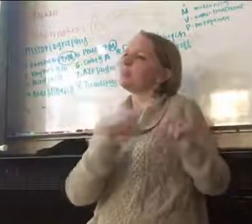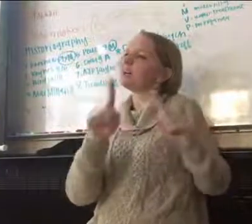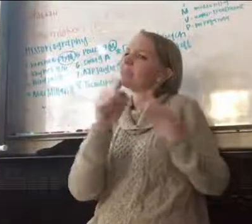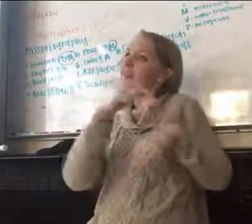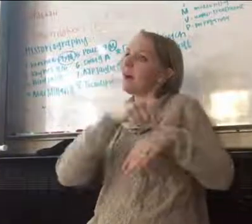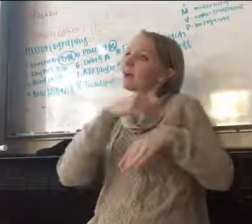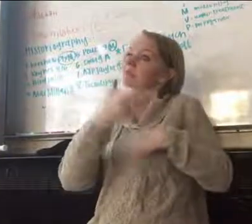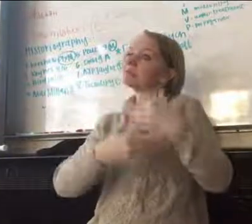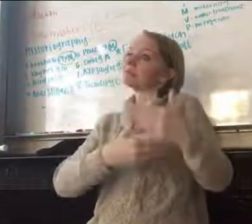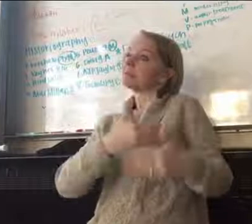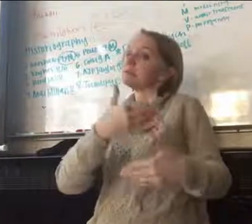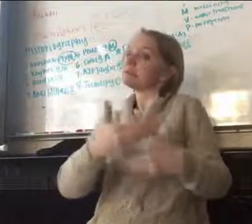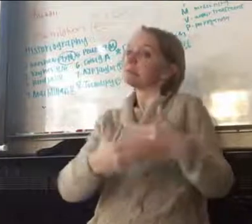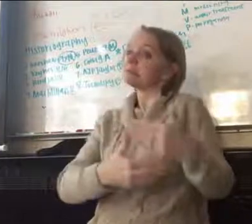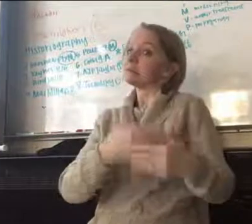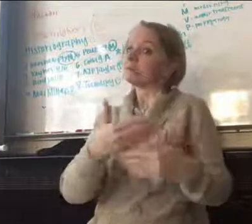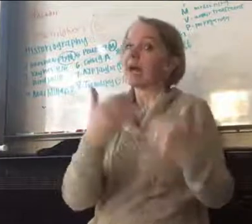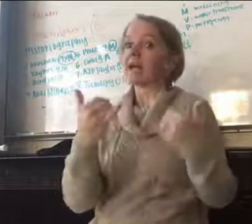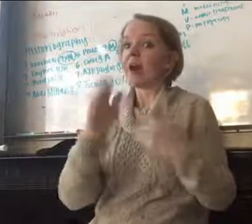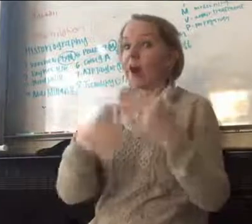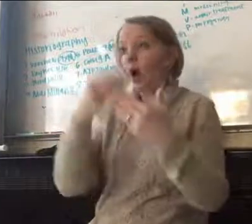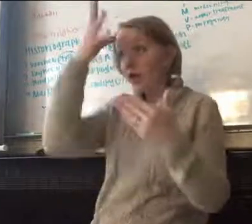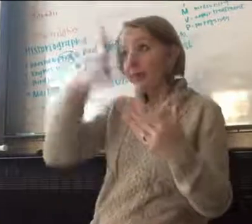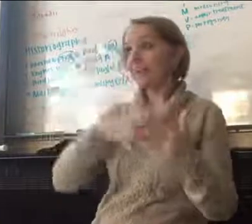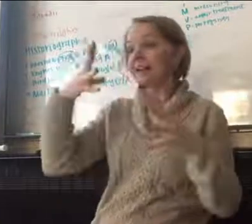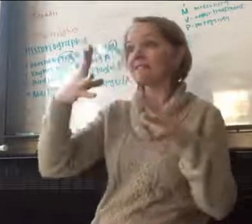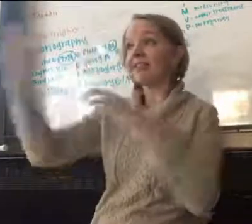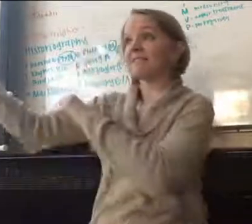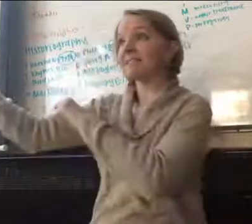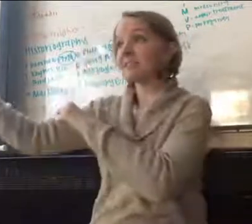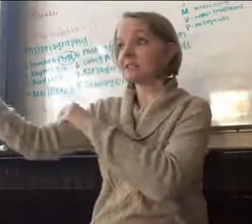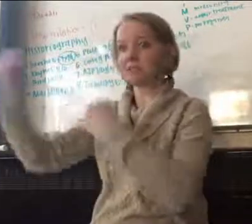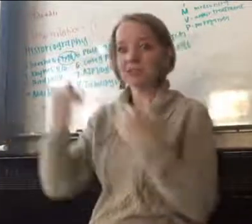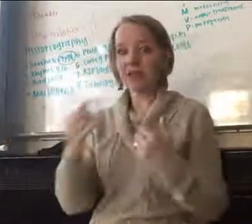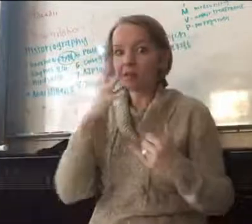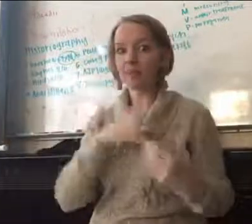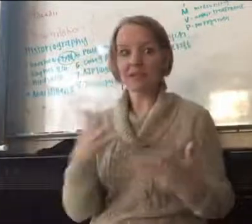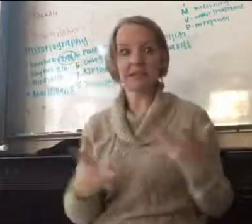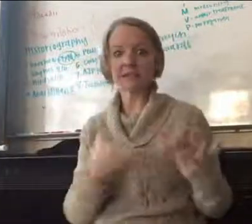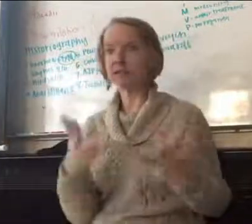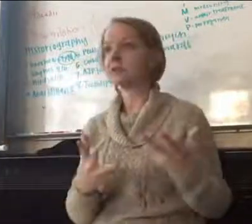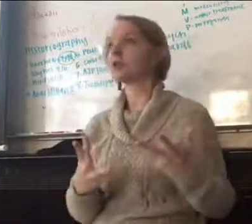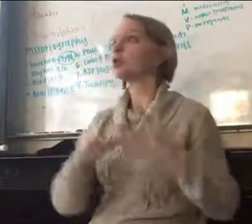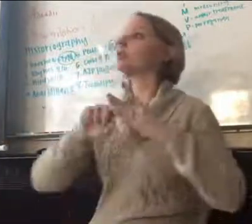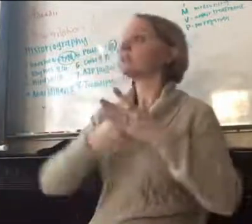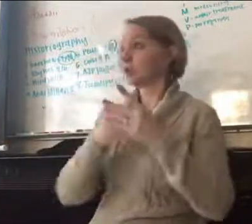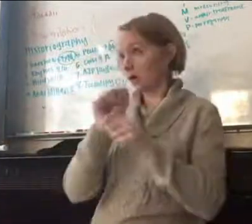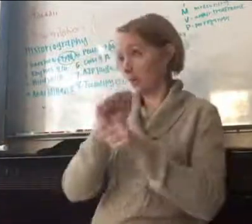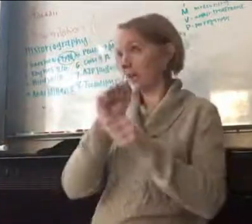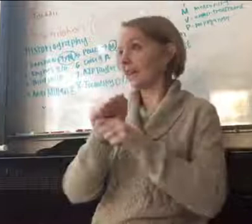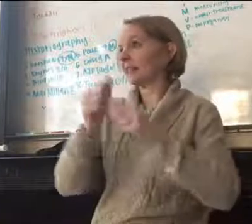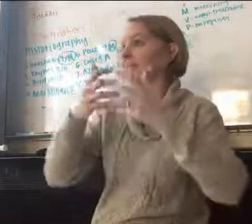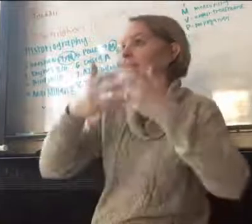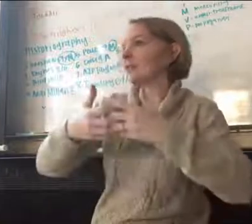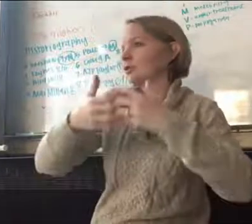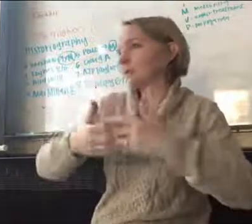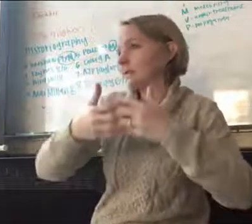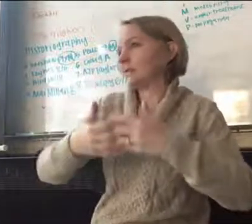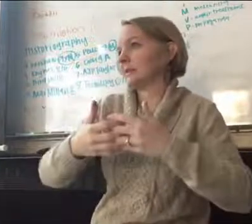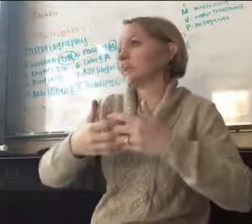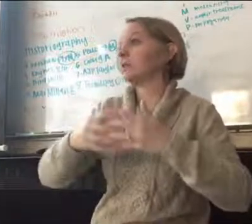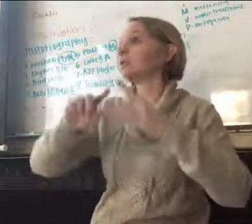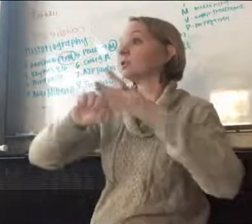begins to go on, now that all the men are at war, they are now needed to do something else, and they begin to work in the factories. And they begin to have